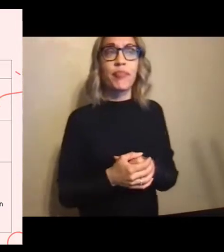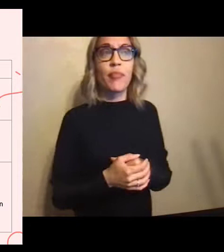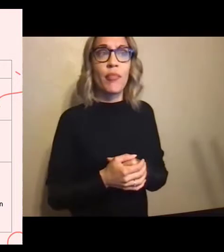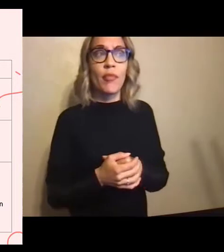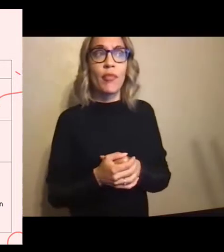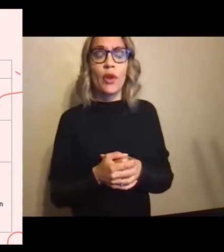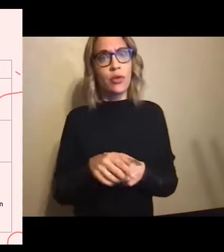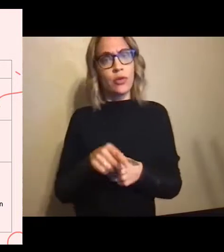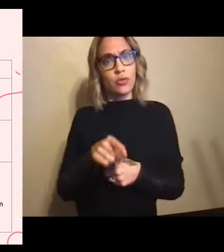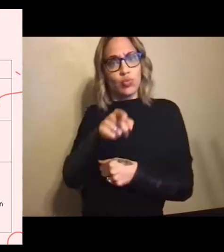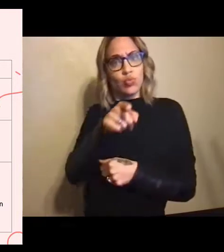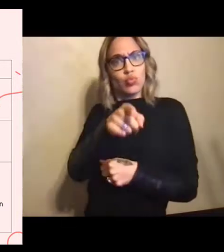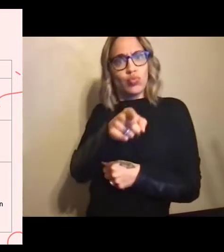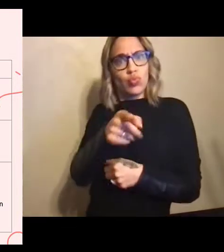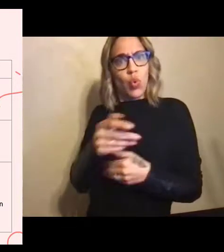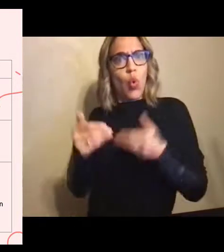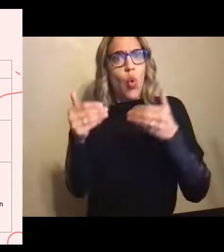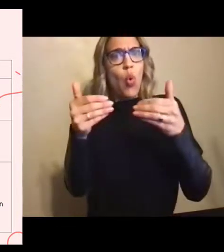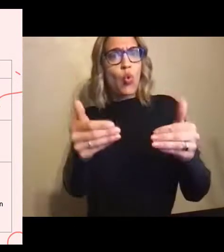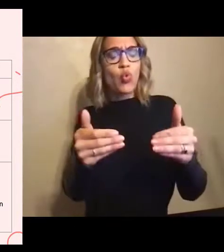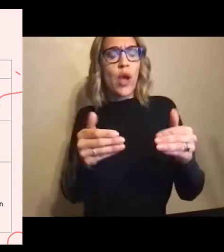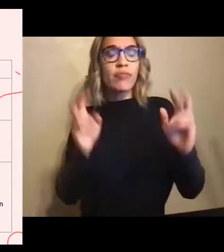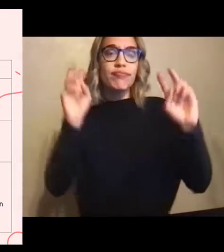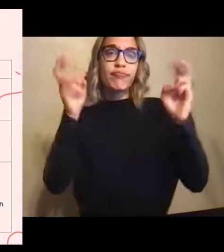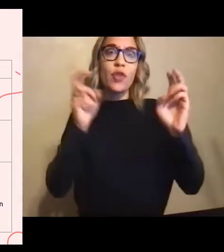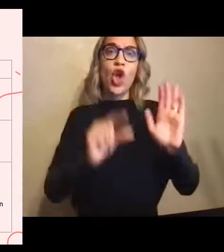skills to look for some of these components.